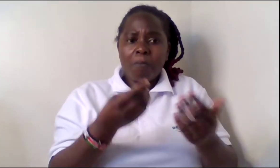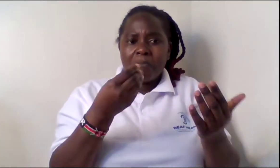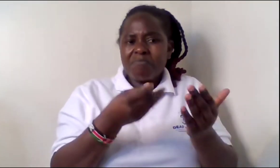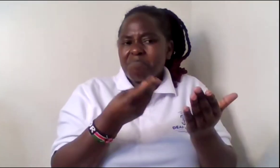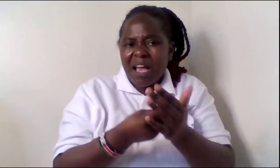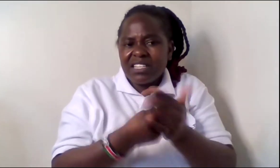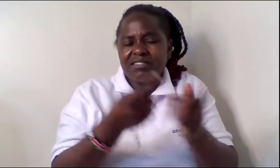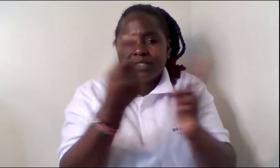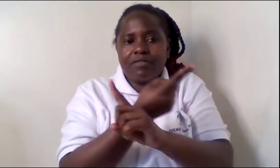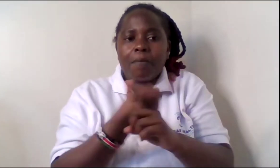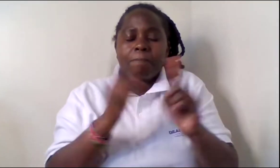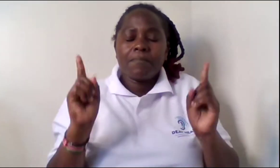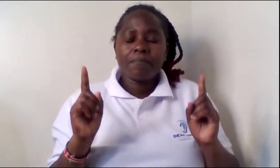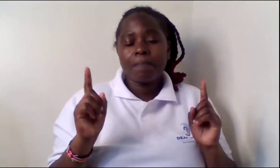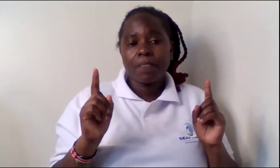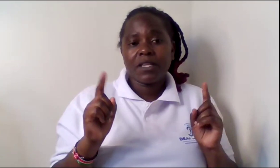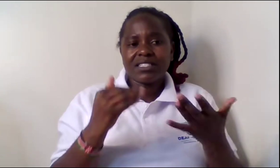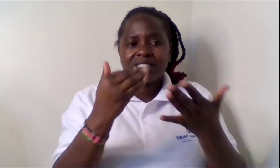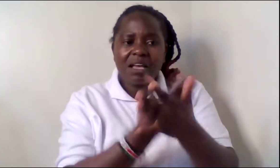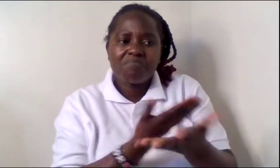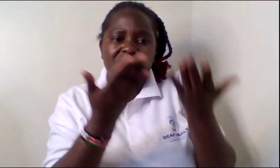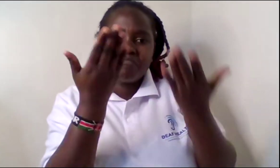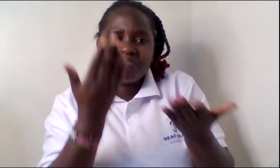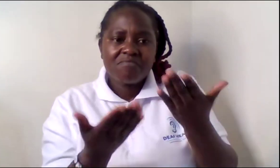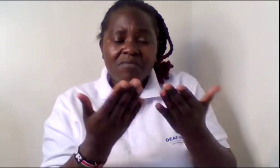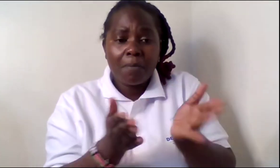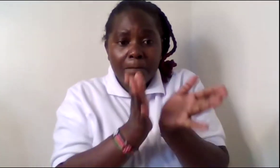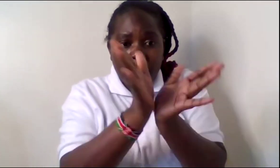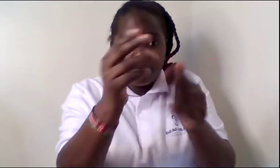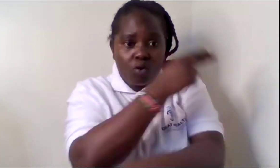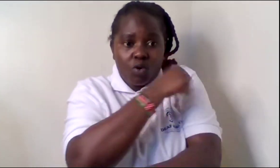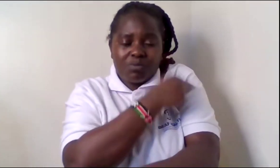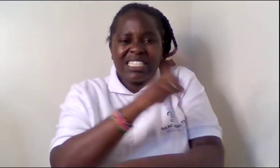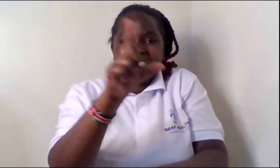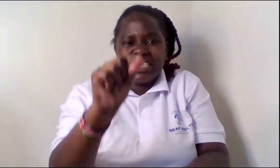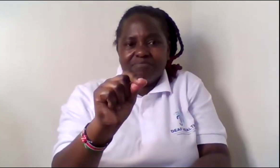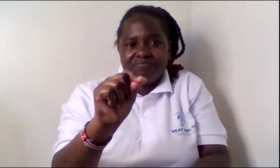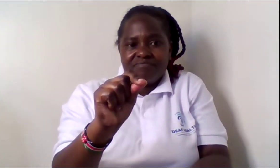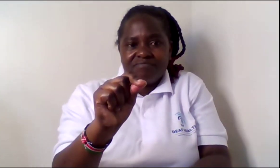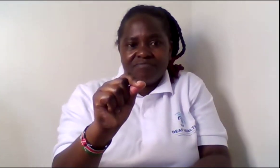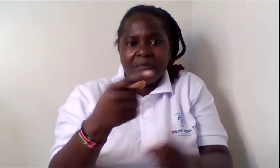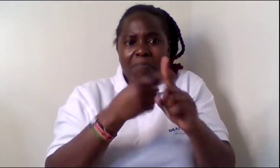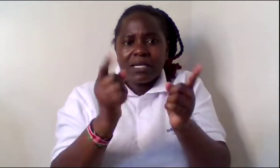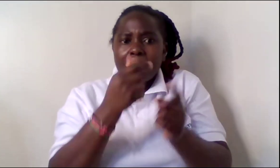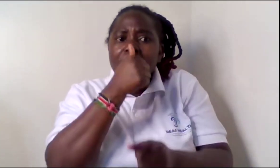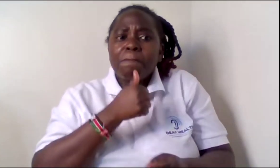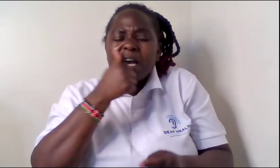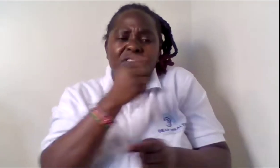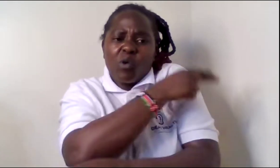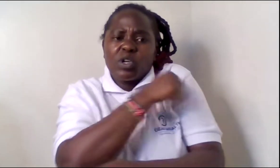to. So some, like in a public hospital, it will be much cheaper than if you went maybe to a private hospital. And of course, even the treatment,